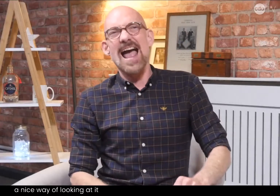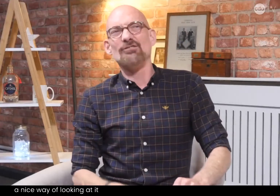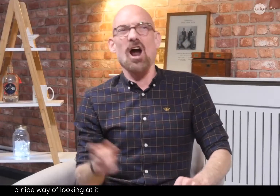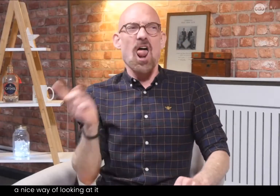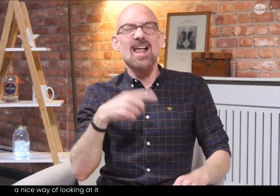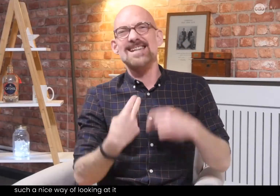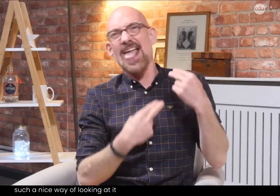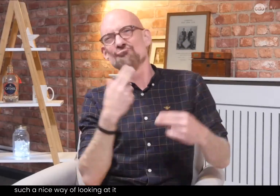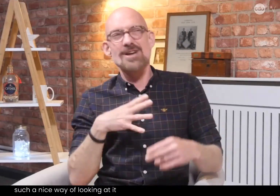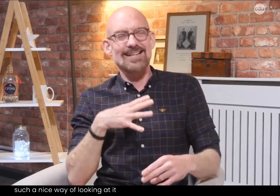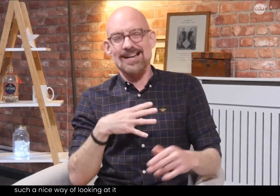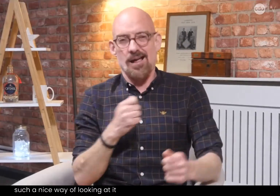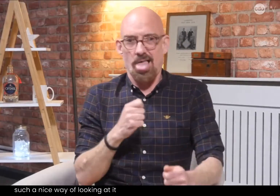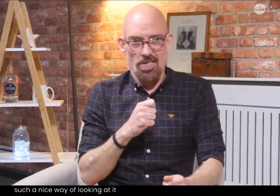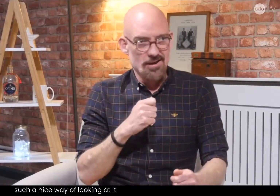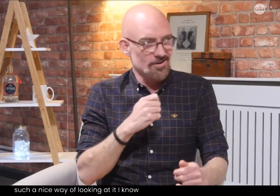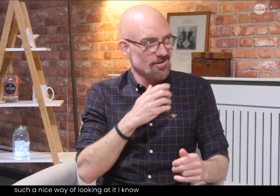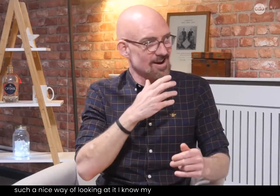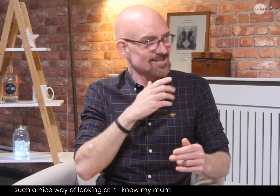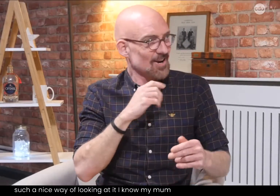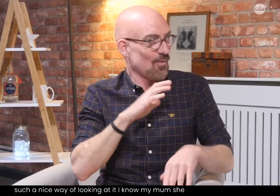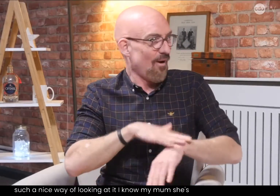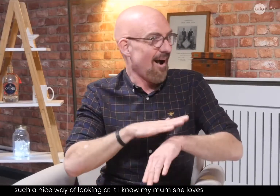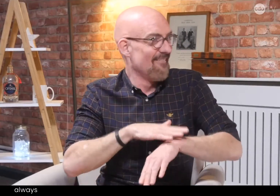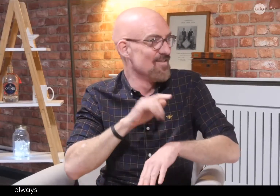I know my mum, she'll always shout, you know, Daryl, dinner's ready.